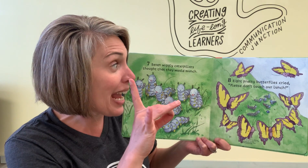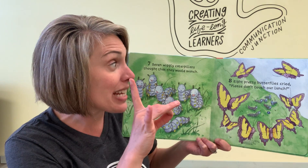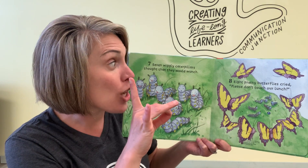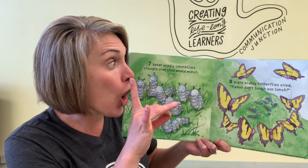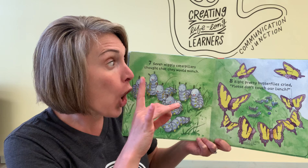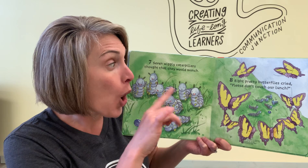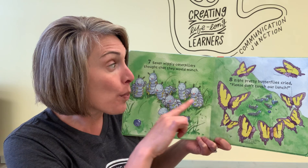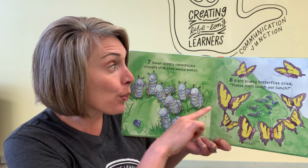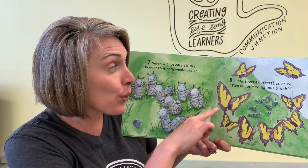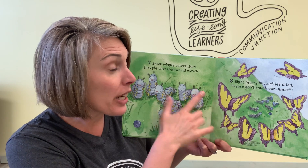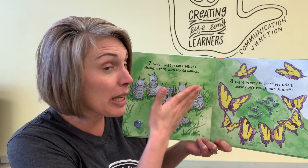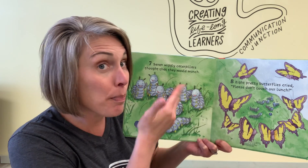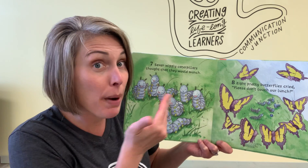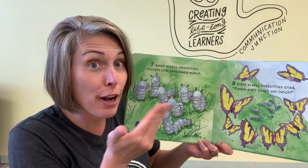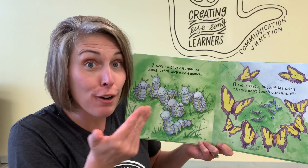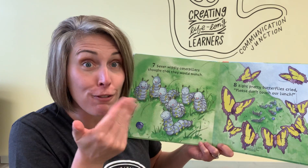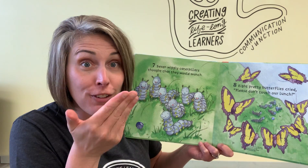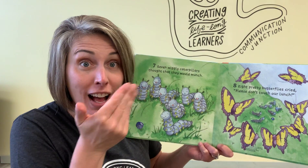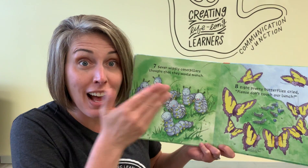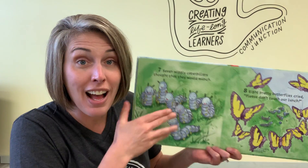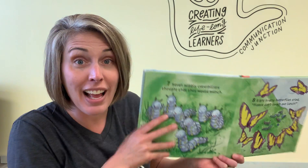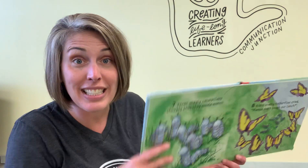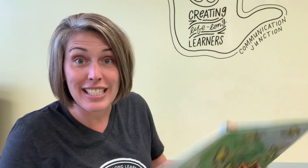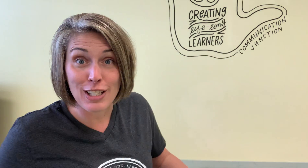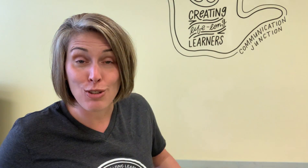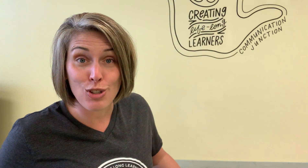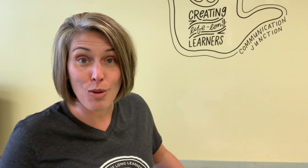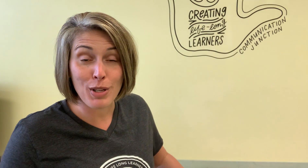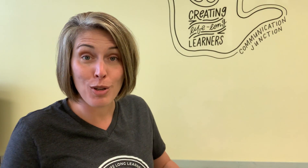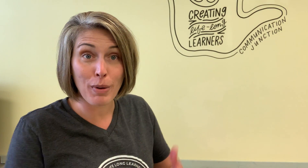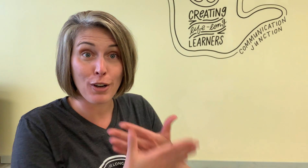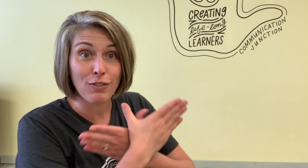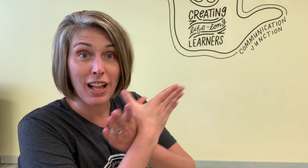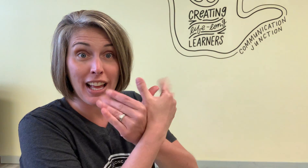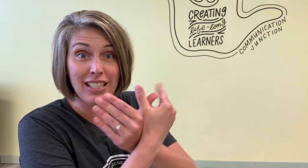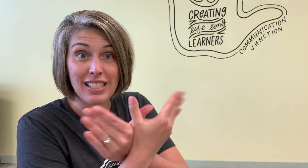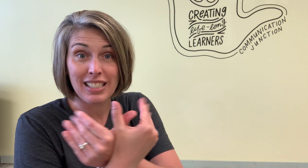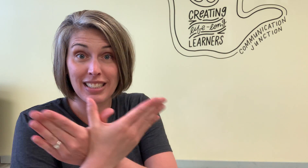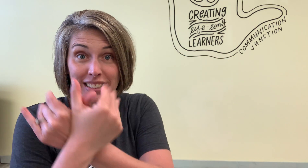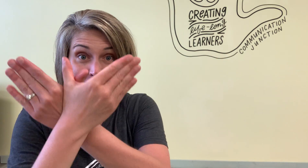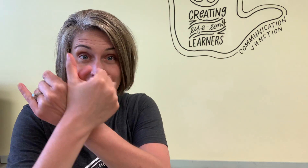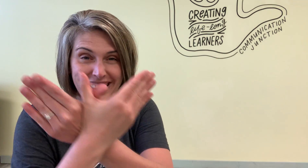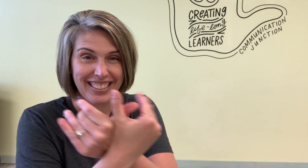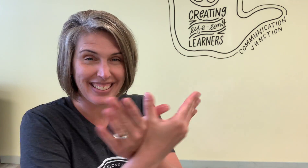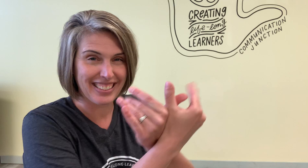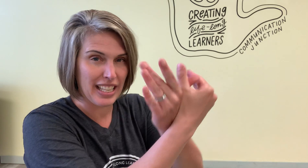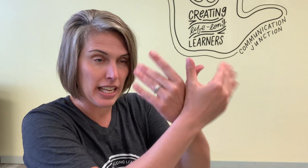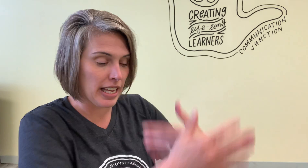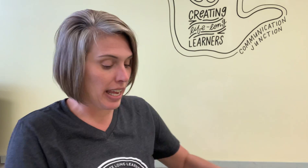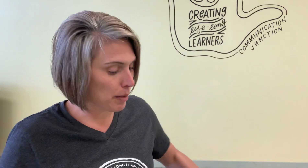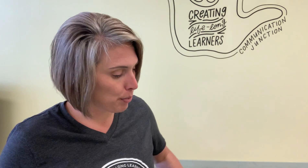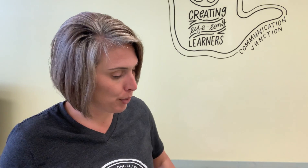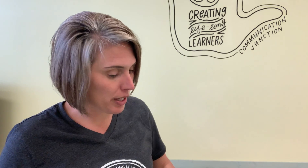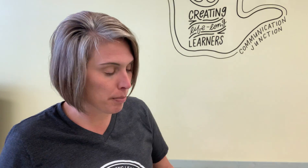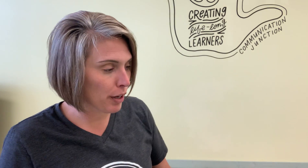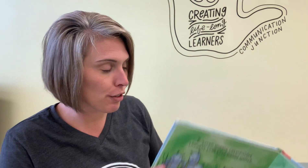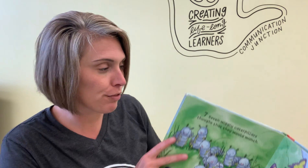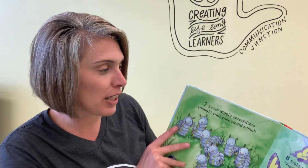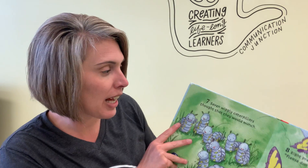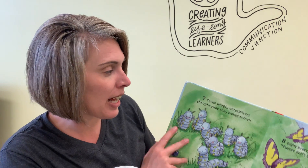8 pretty butterflies. Can you show me your butterflies? 8 pretty